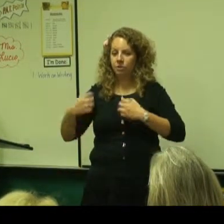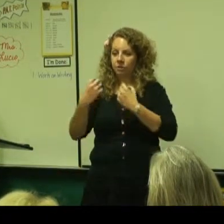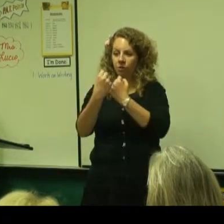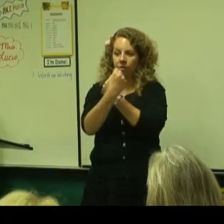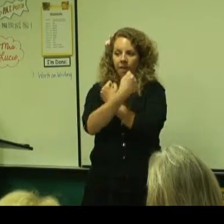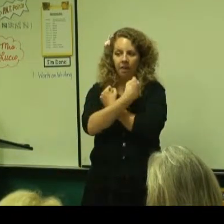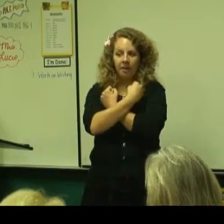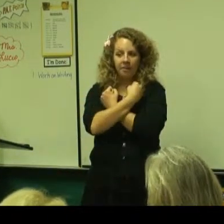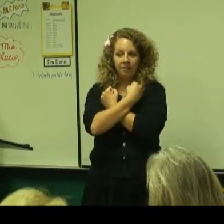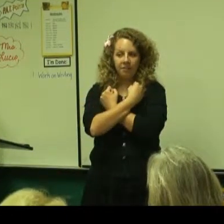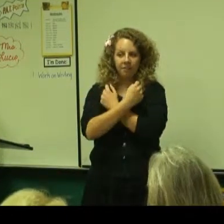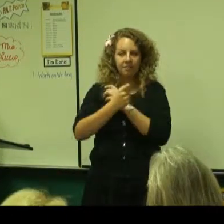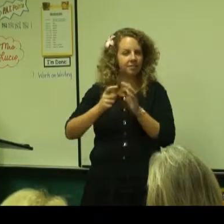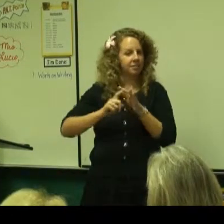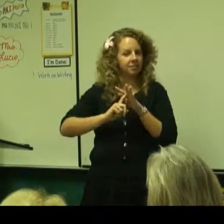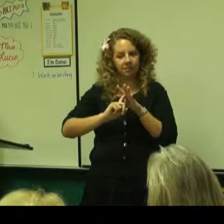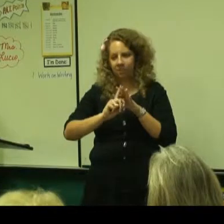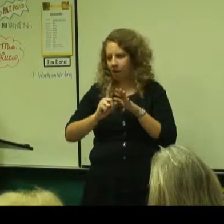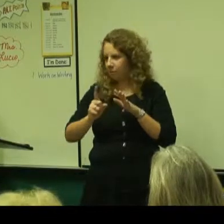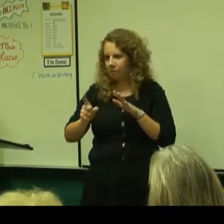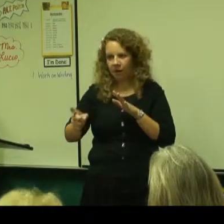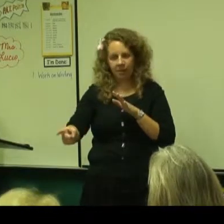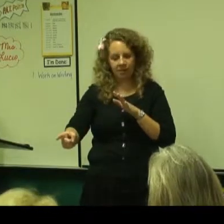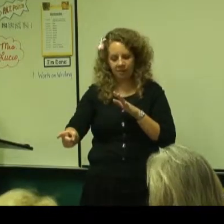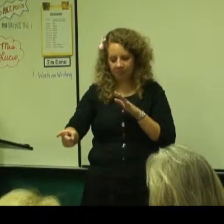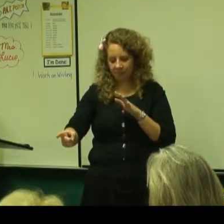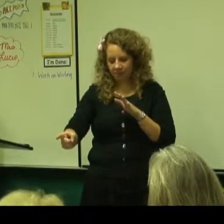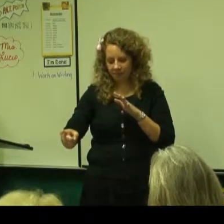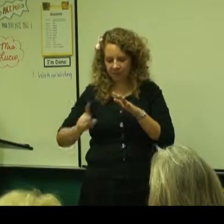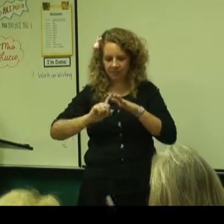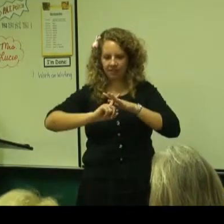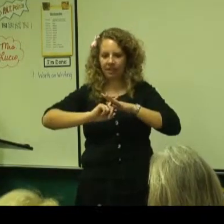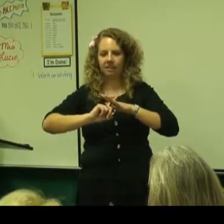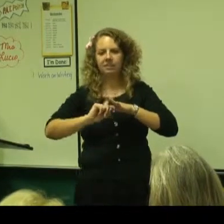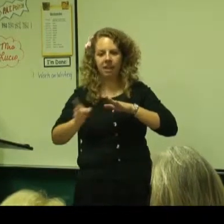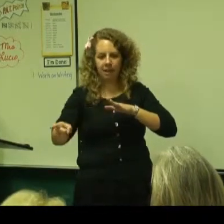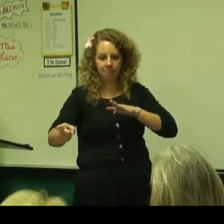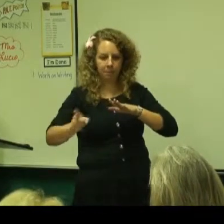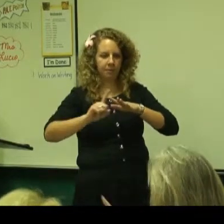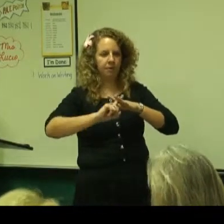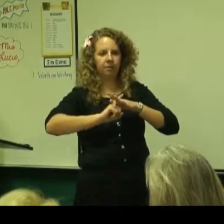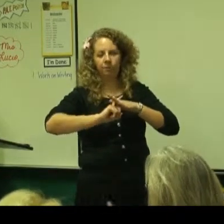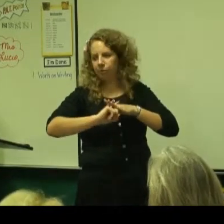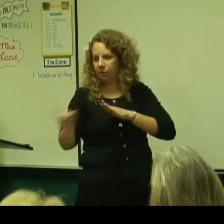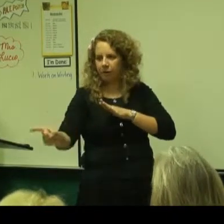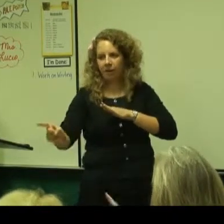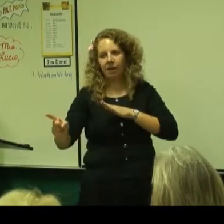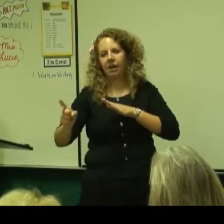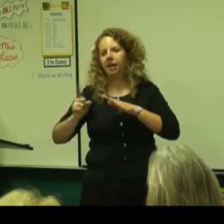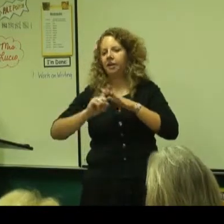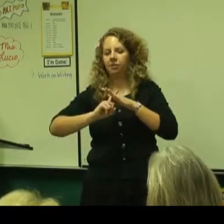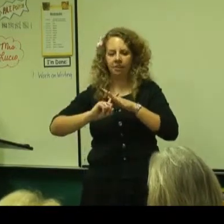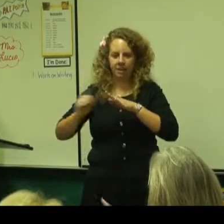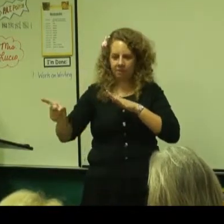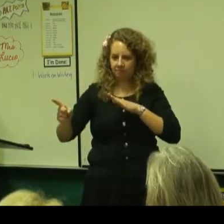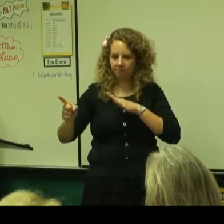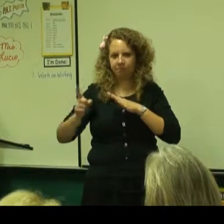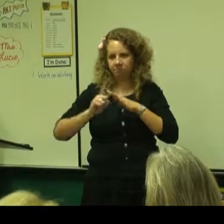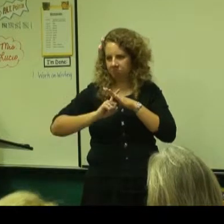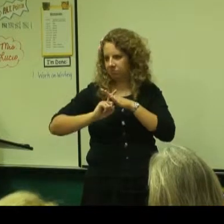So love does not run. This is like escape or run away or like